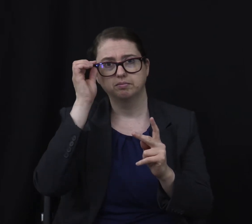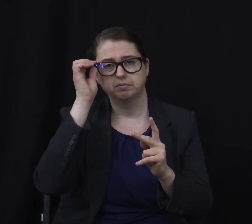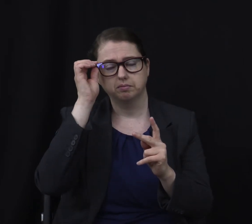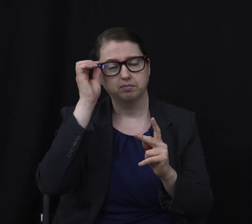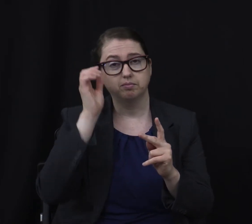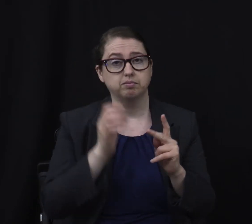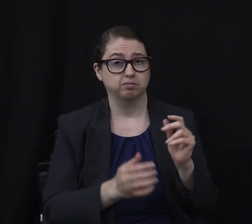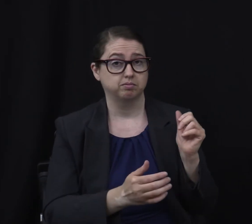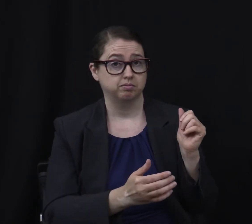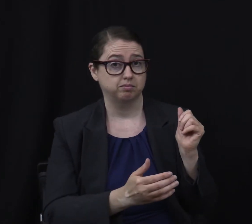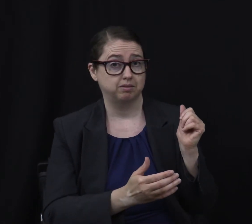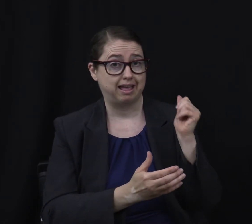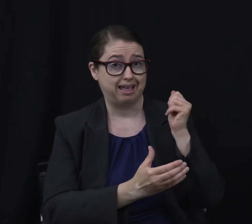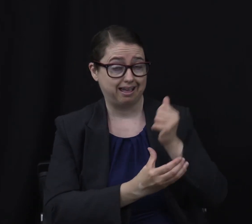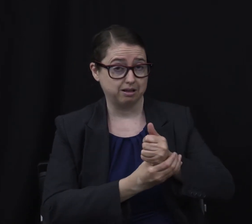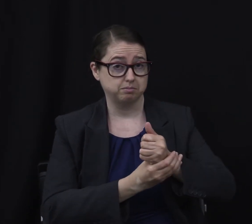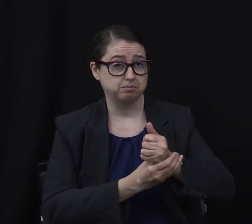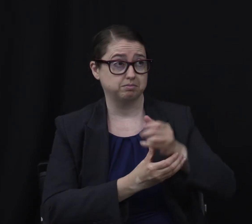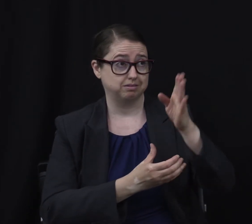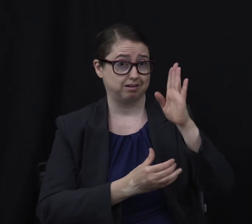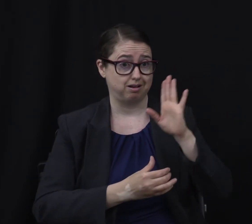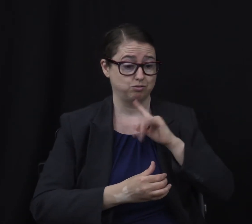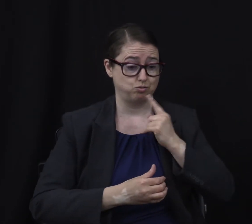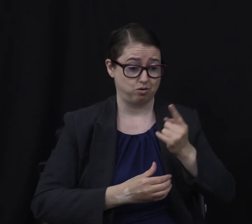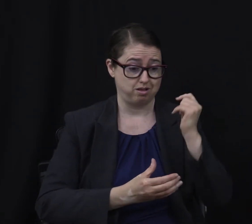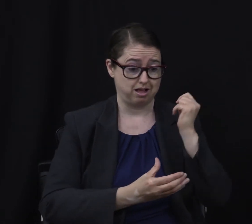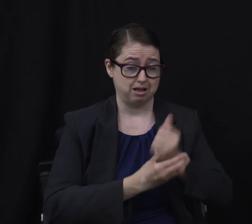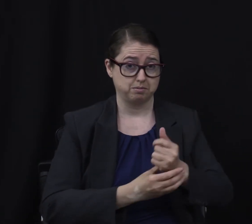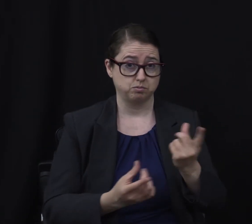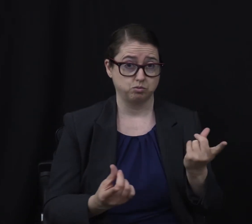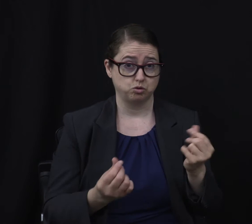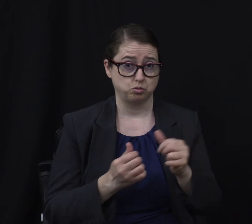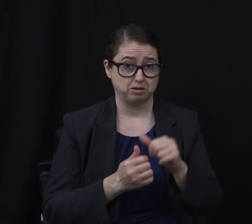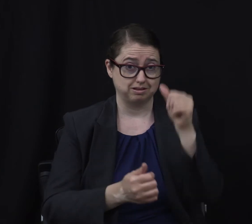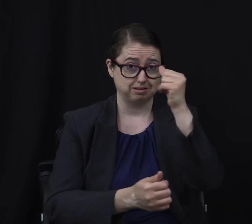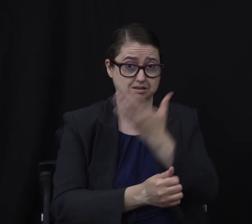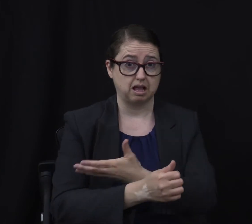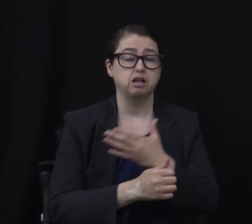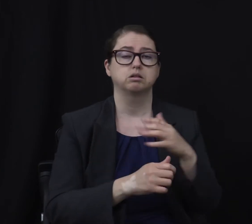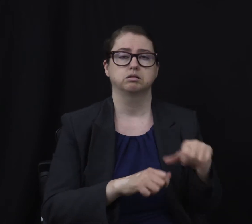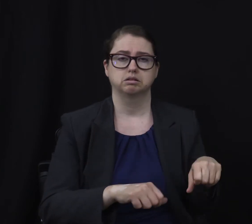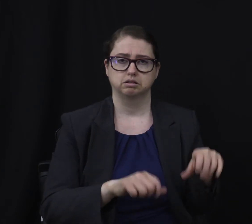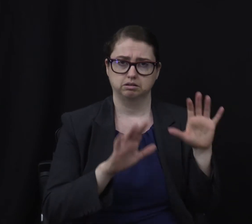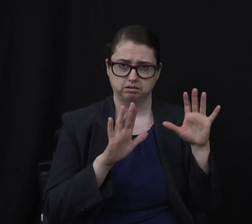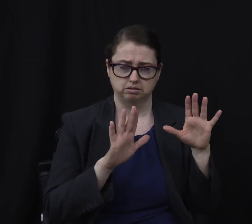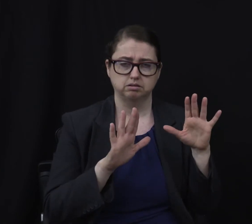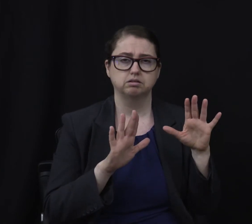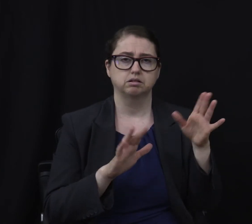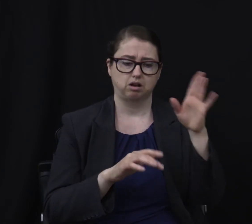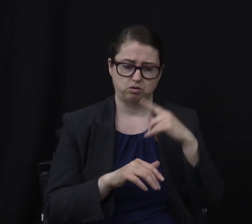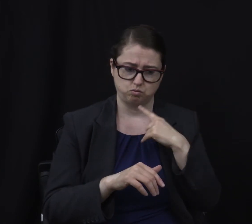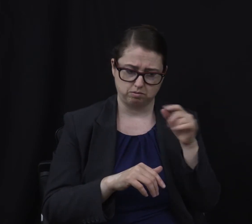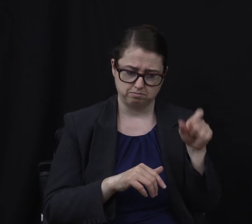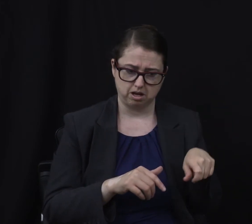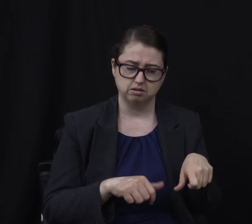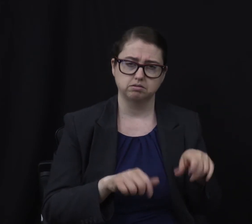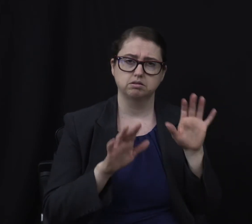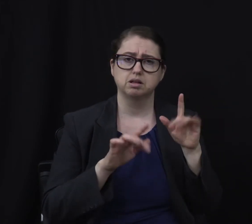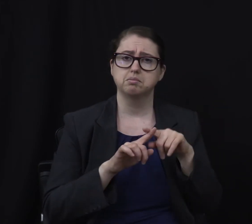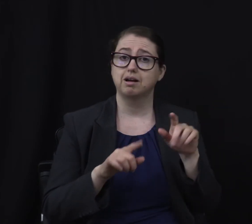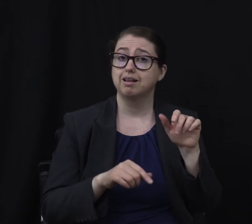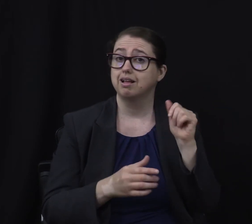told to do to Isaac? To sacrifice him. Great. He'd been told to sacrifice him. But what does Abraham actually call